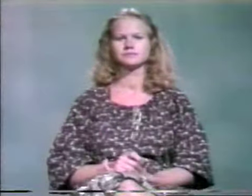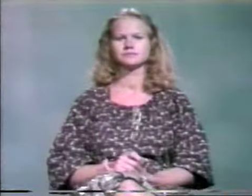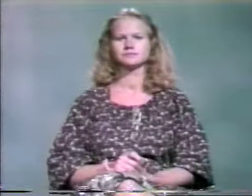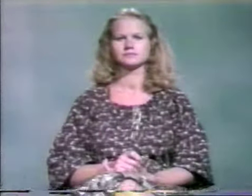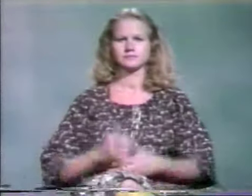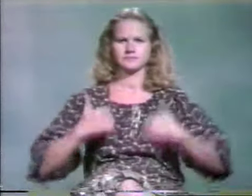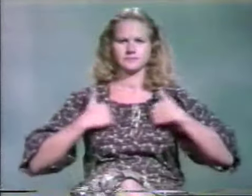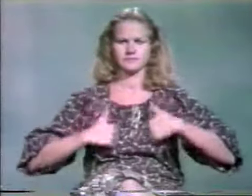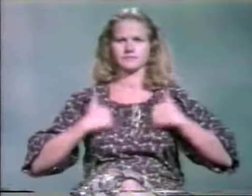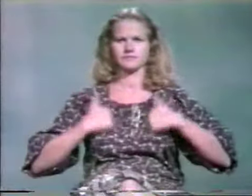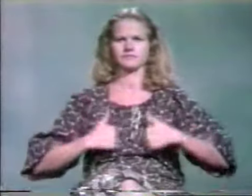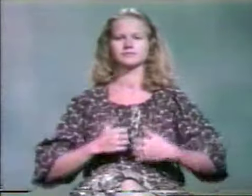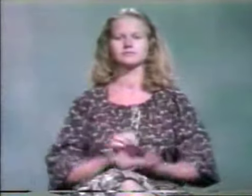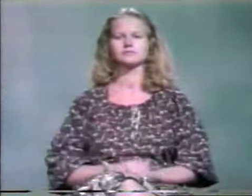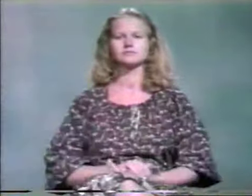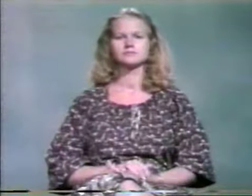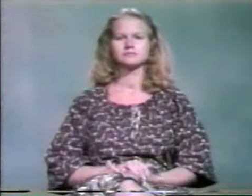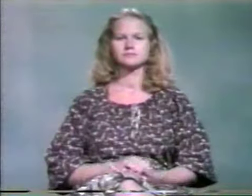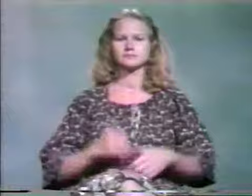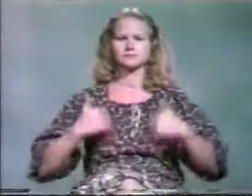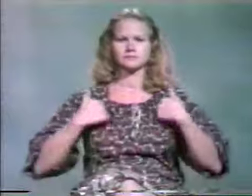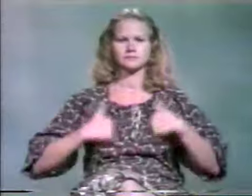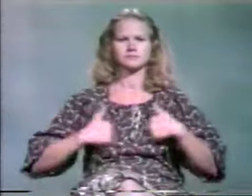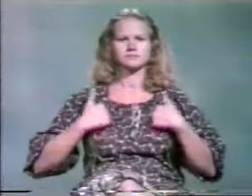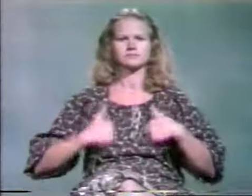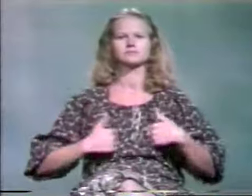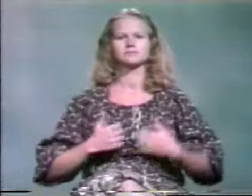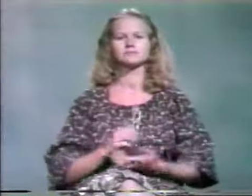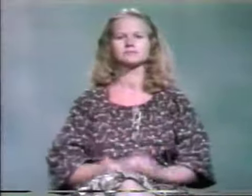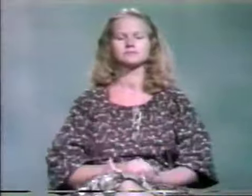Bath. Bath.